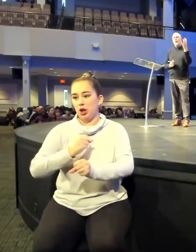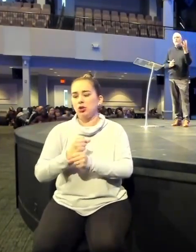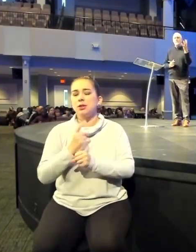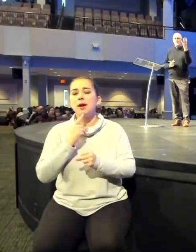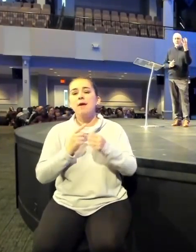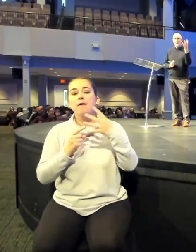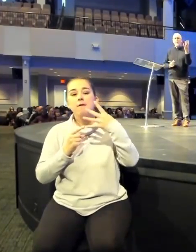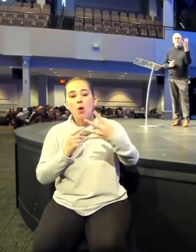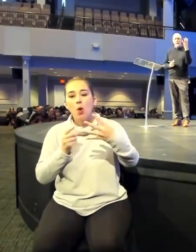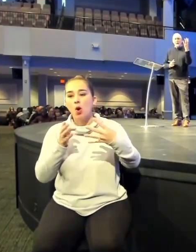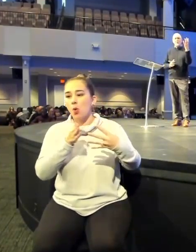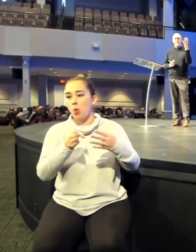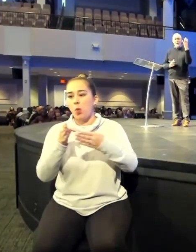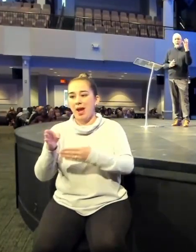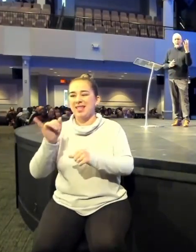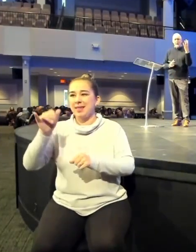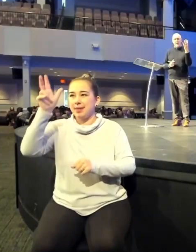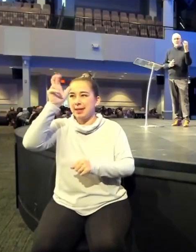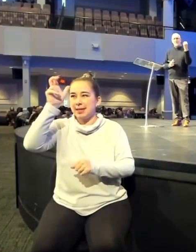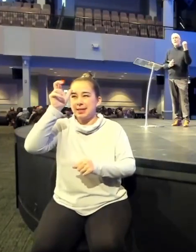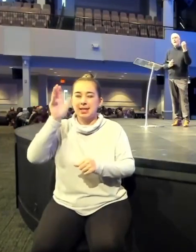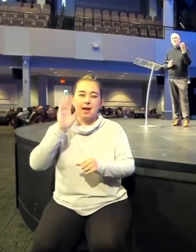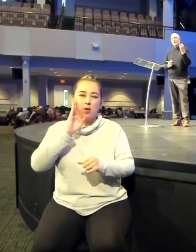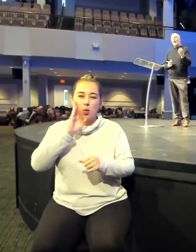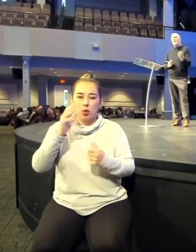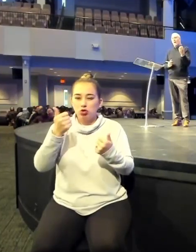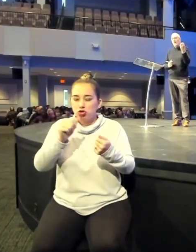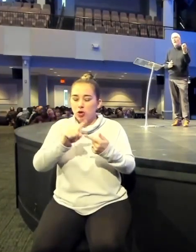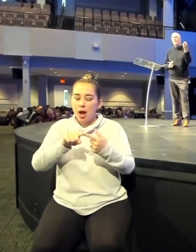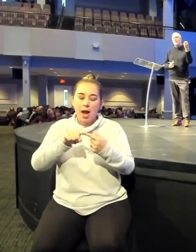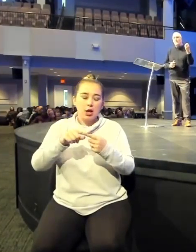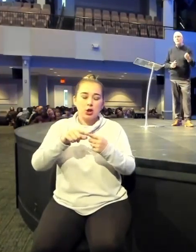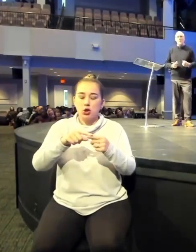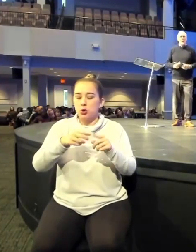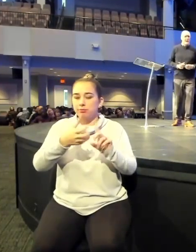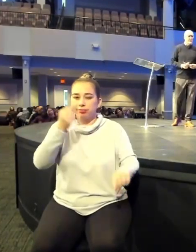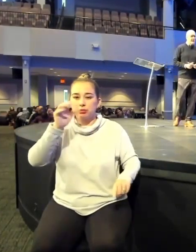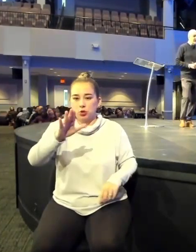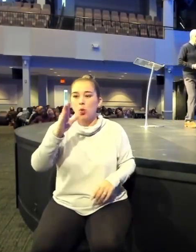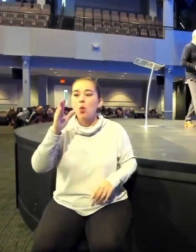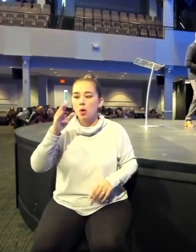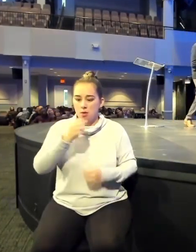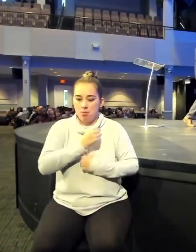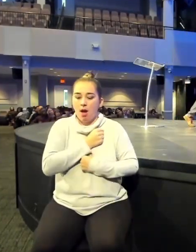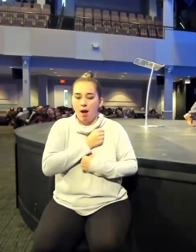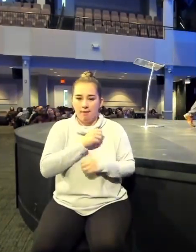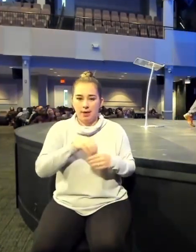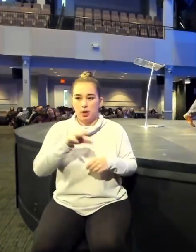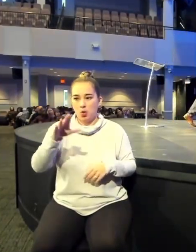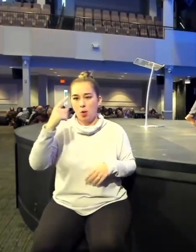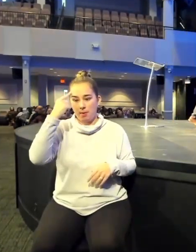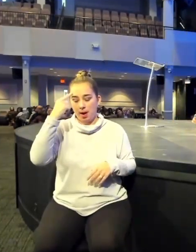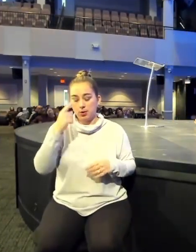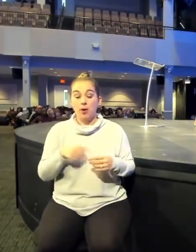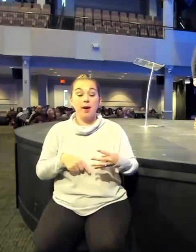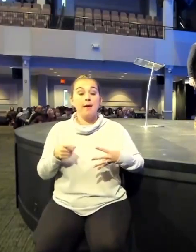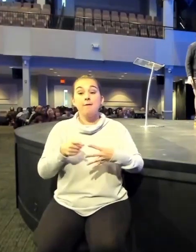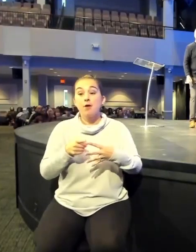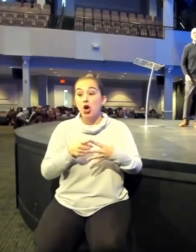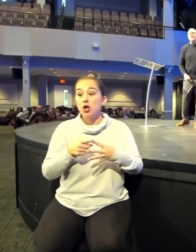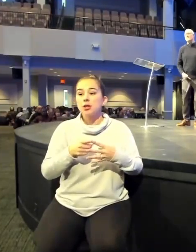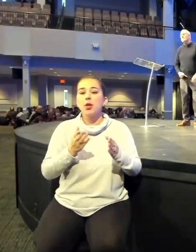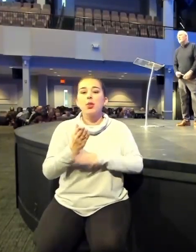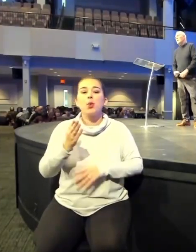main ways that Satan will attack your mind to try to drive out love from your life. Let's take a look at these. First of all, he does it